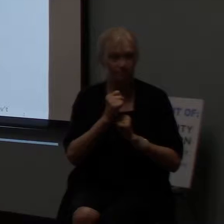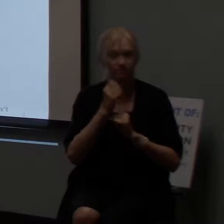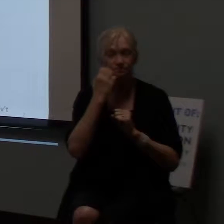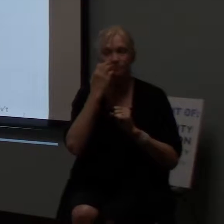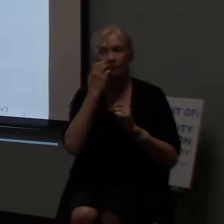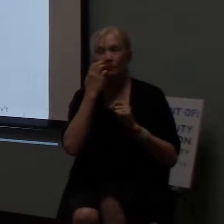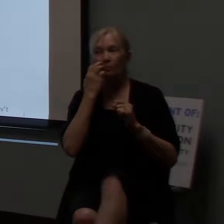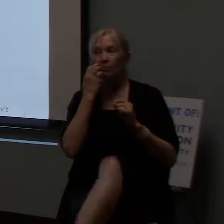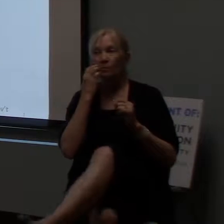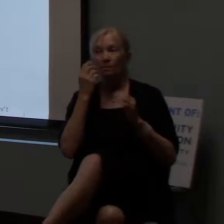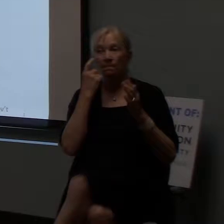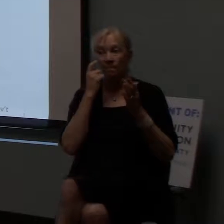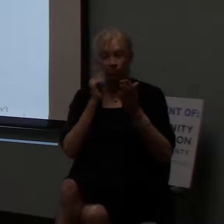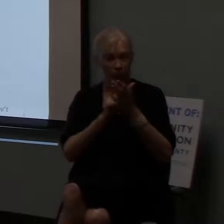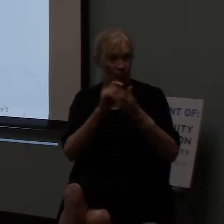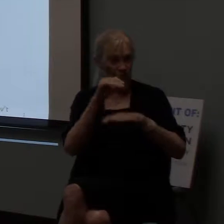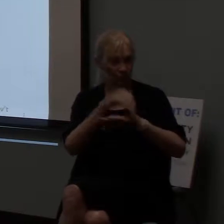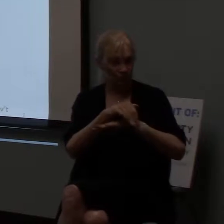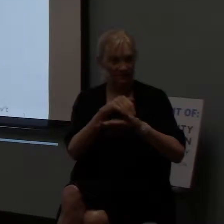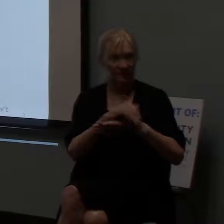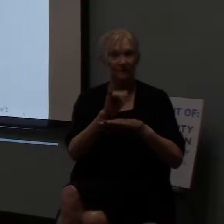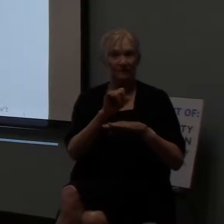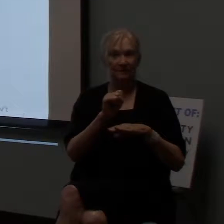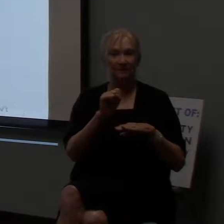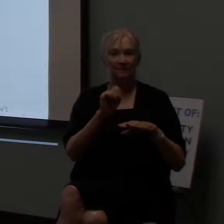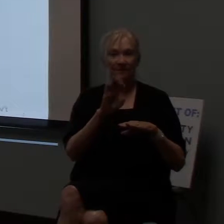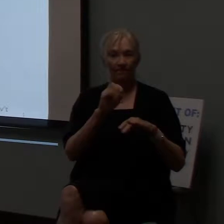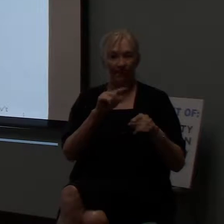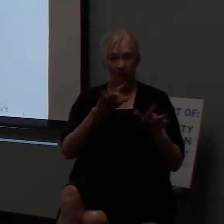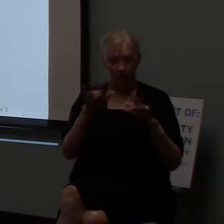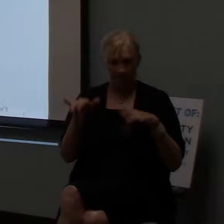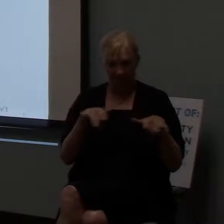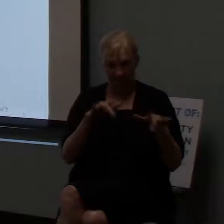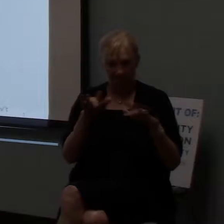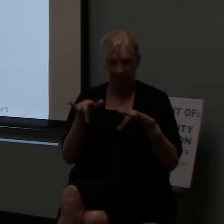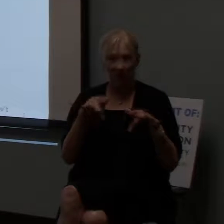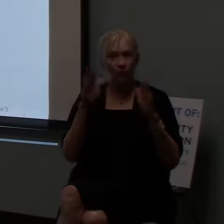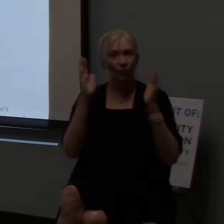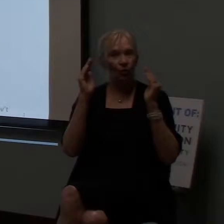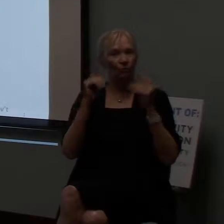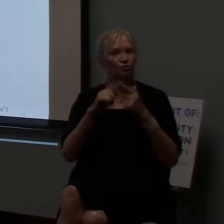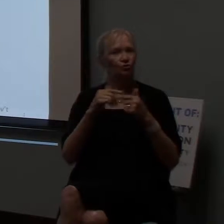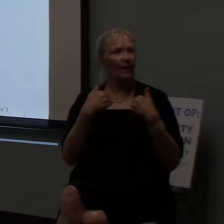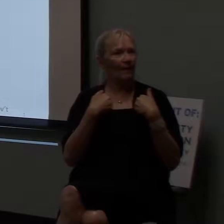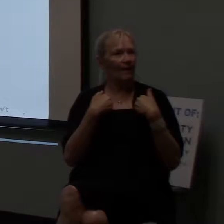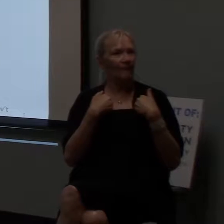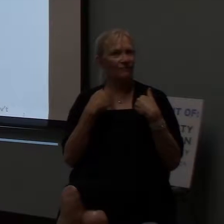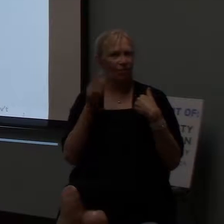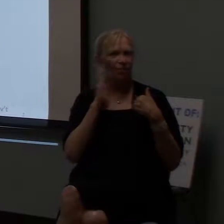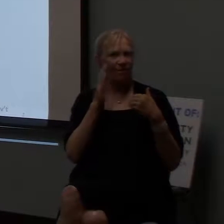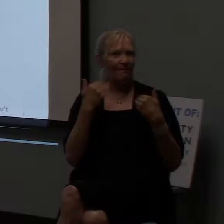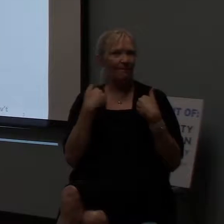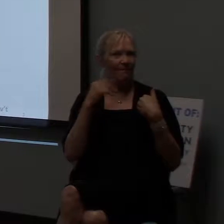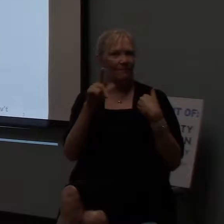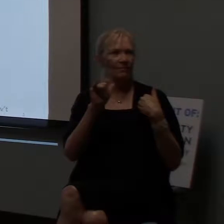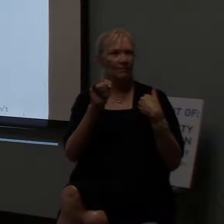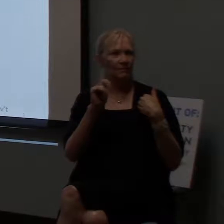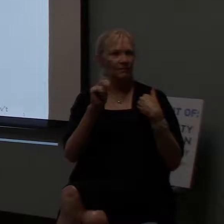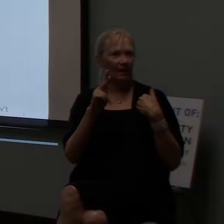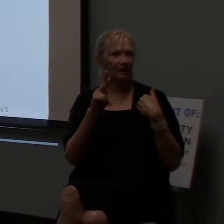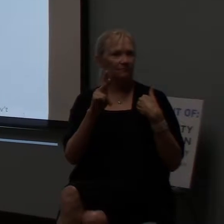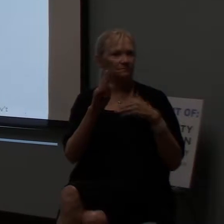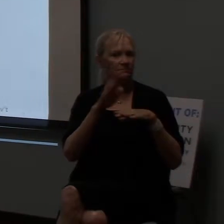Please note, tonight's session is being recorded, and we hope to have a link to it on our website soon, if it works